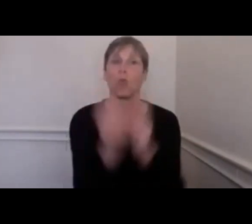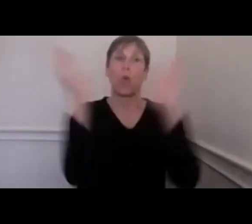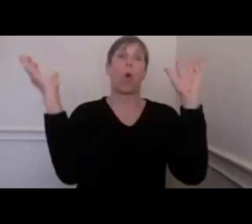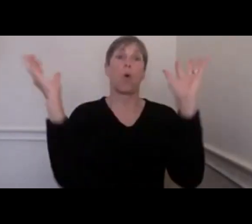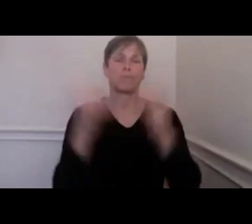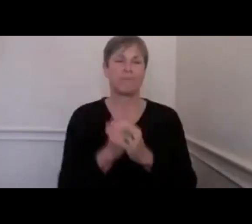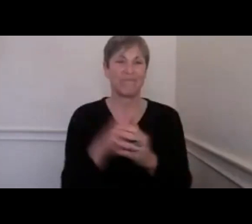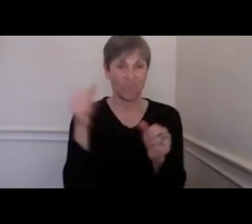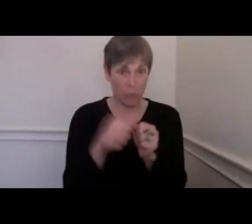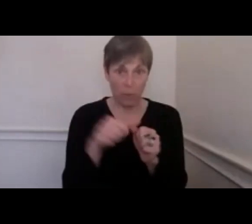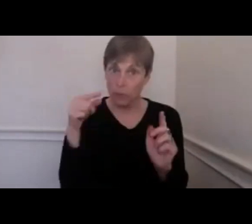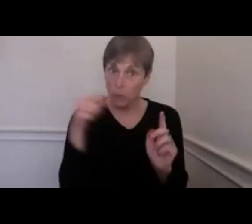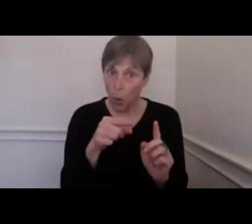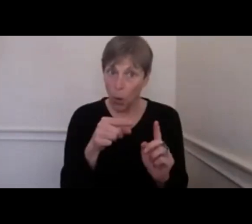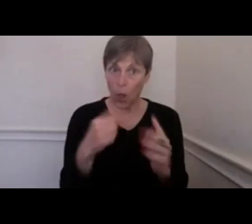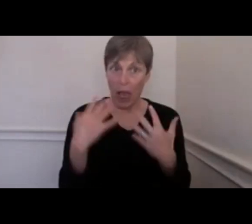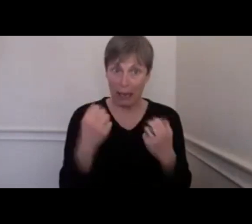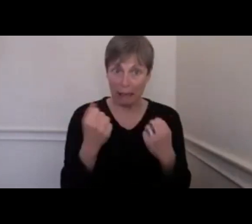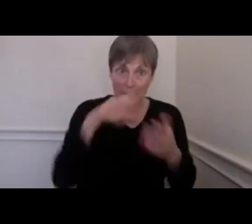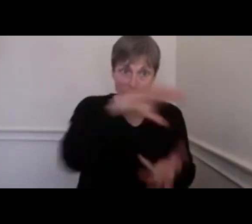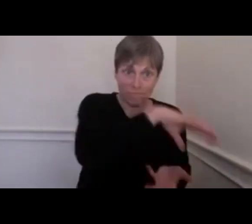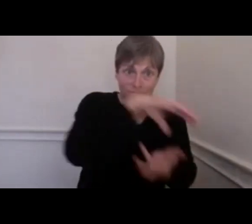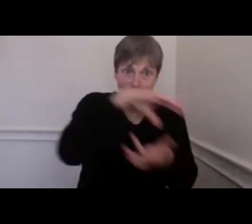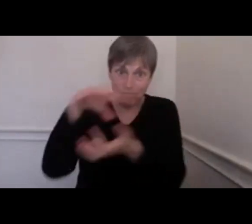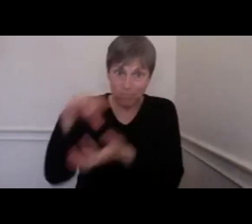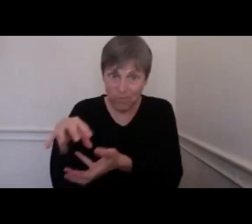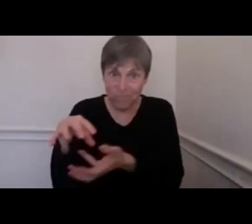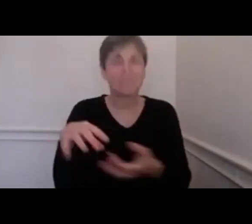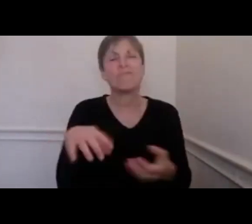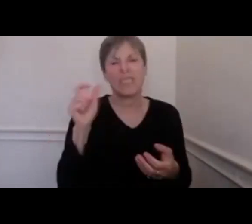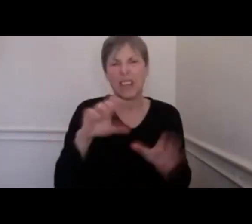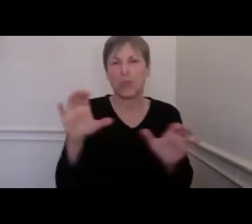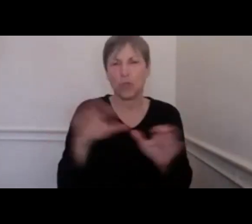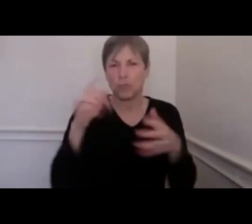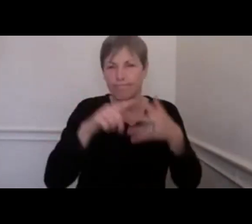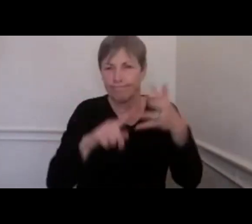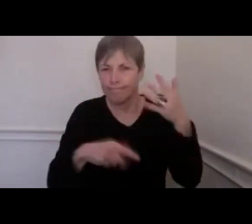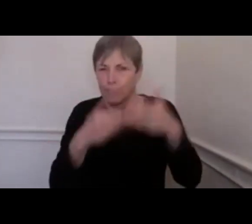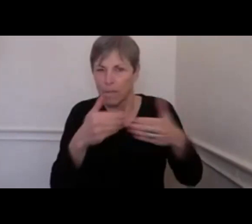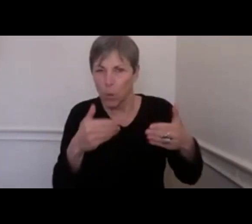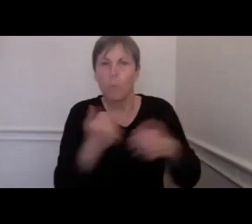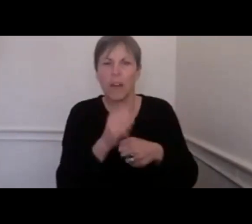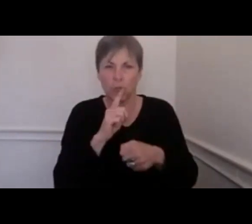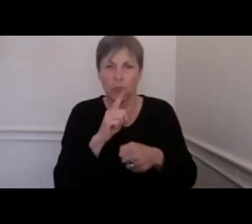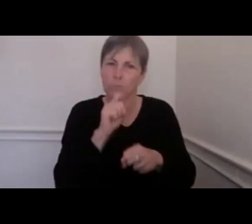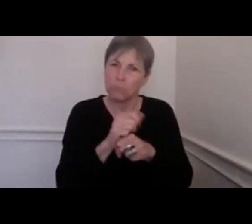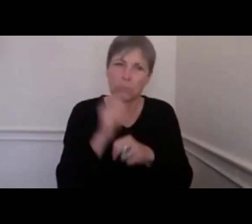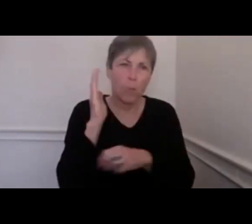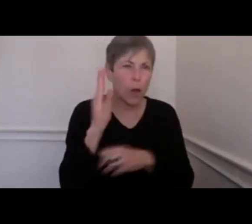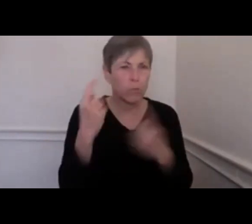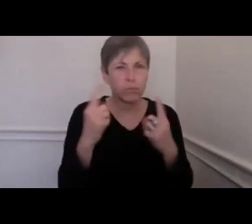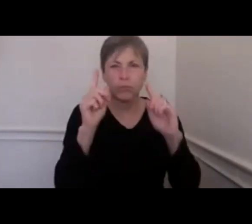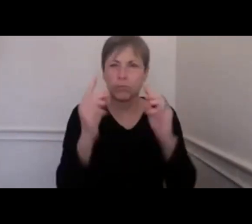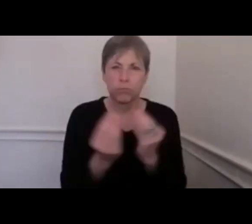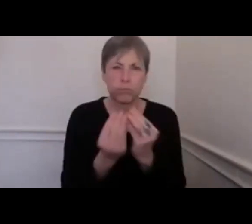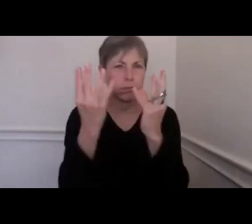healthy transplants, you will be rewarded in so many times over. So yes, a few pros and